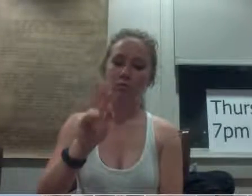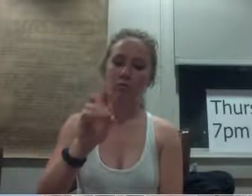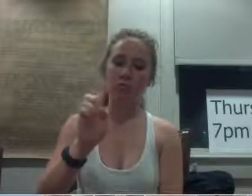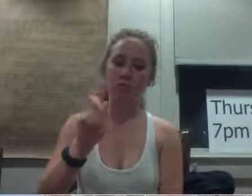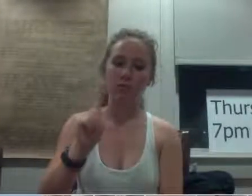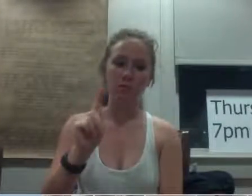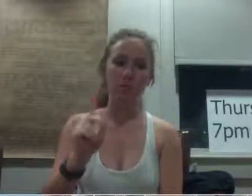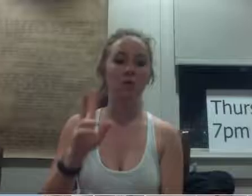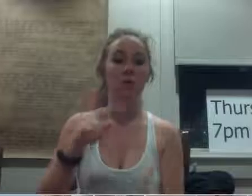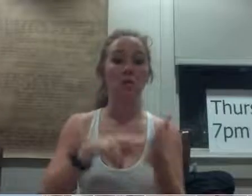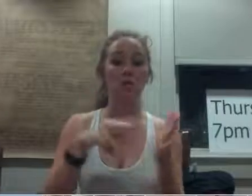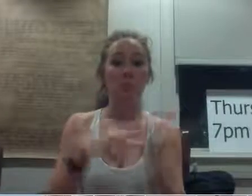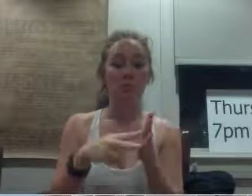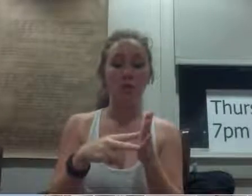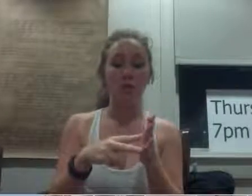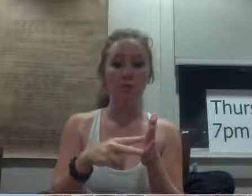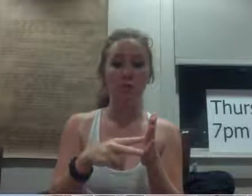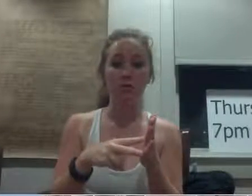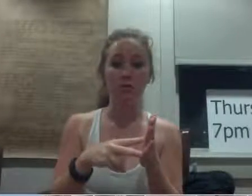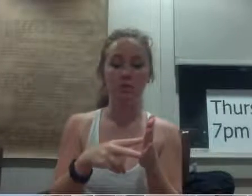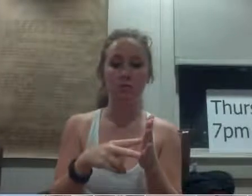the interest is annual, which means